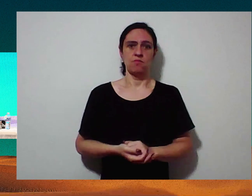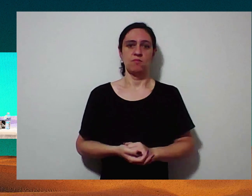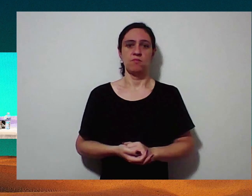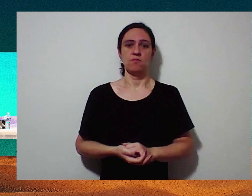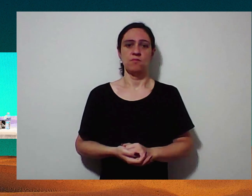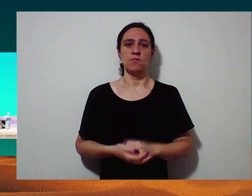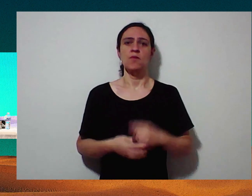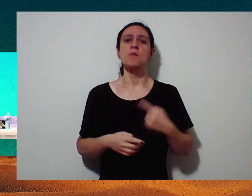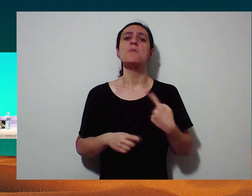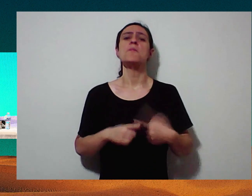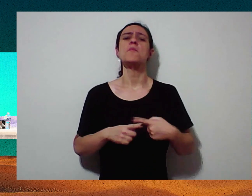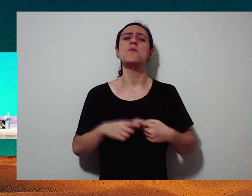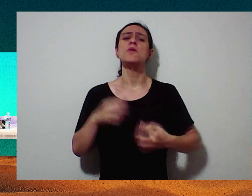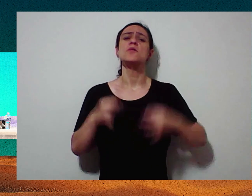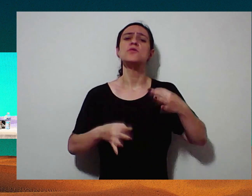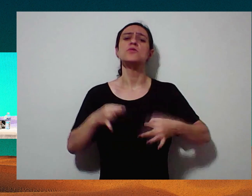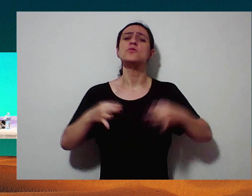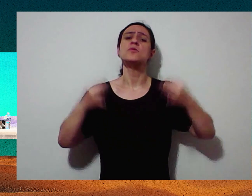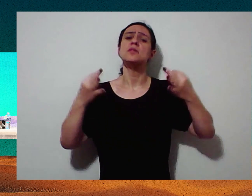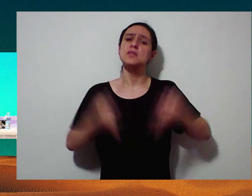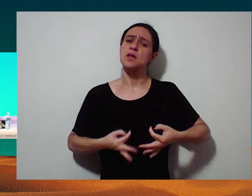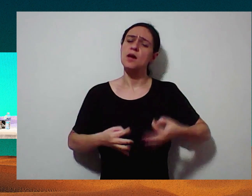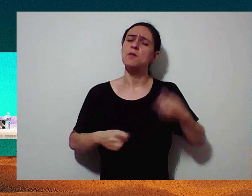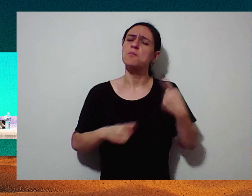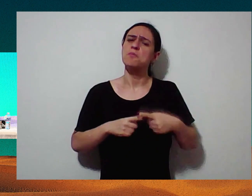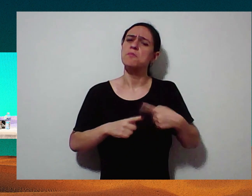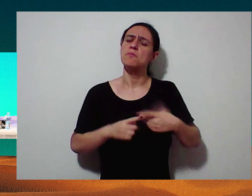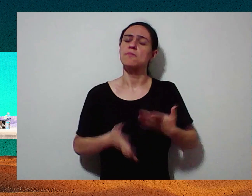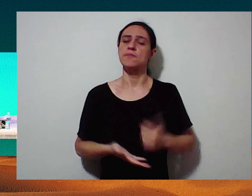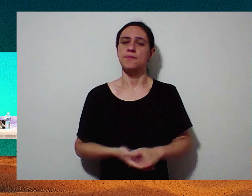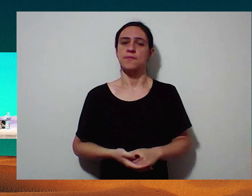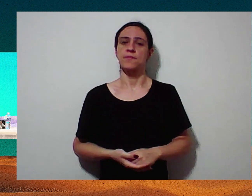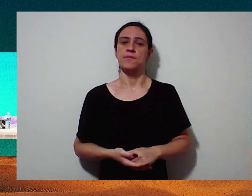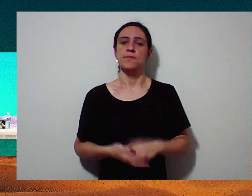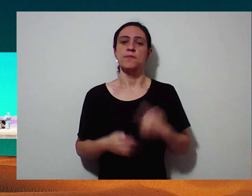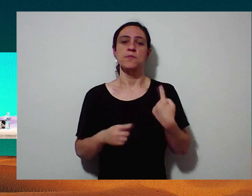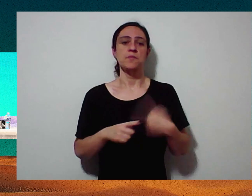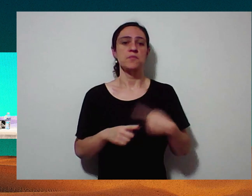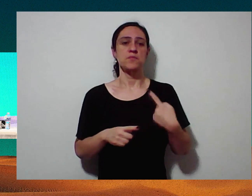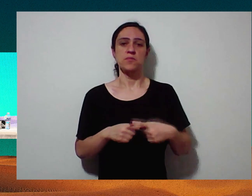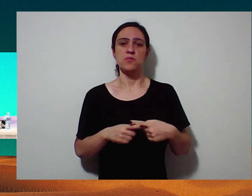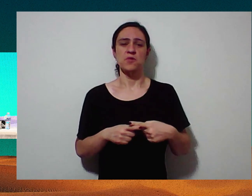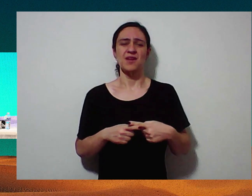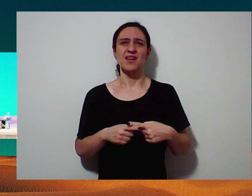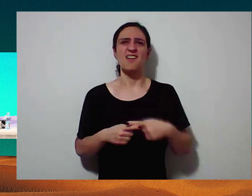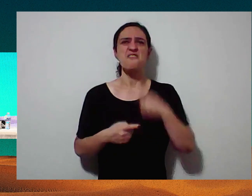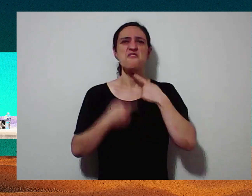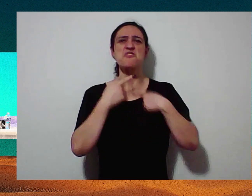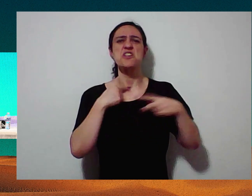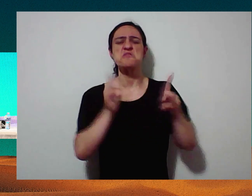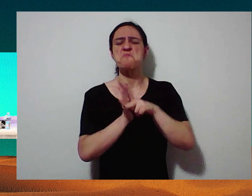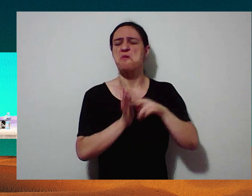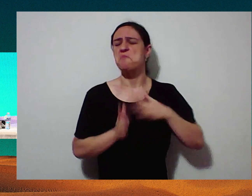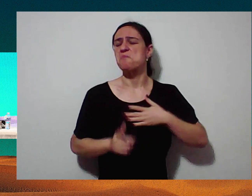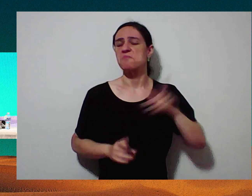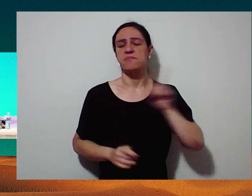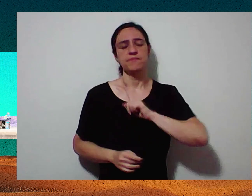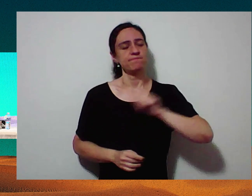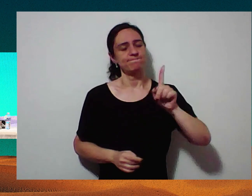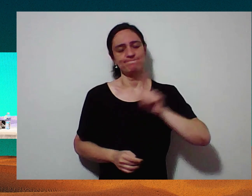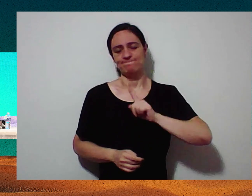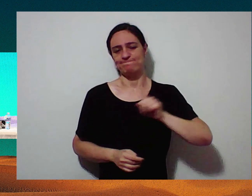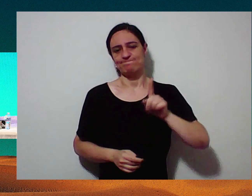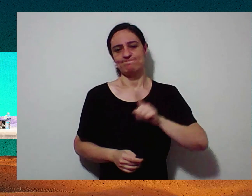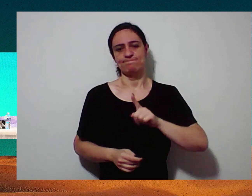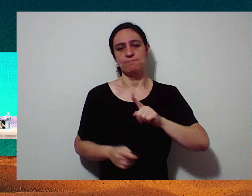Do you know why my judgment is right? Porque righteous? eu não procuro minha própria vontade, Because I do not seek my own will, e sim a daquele